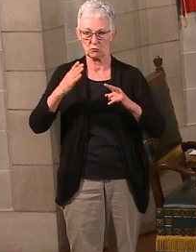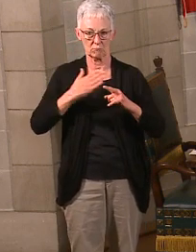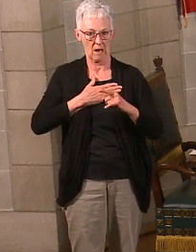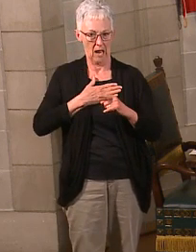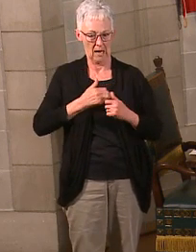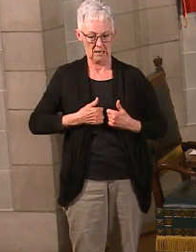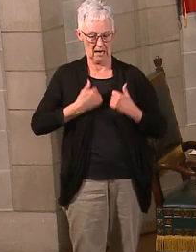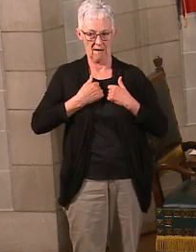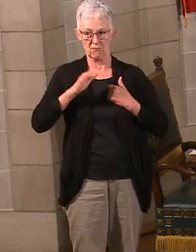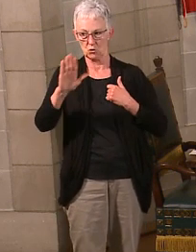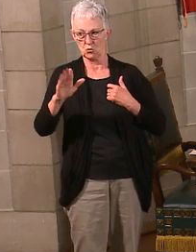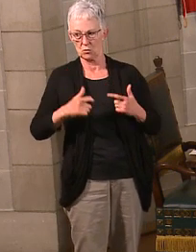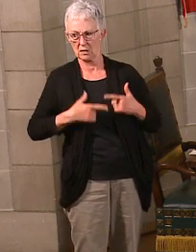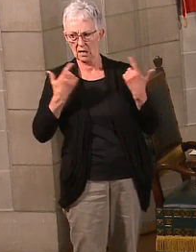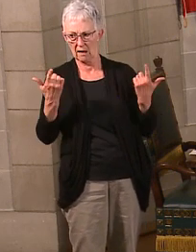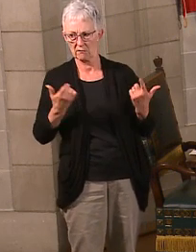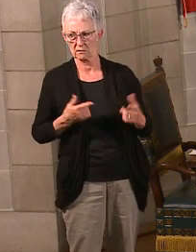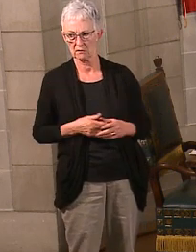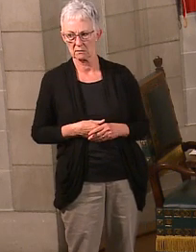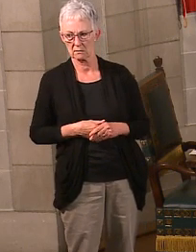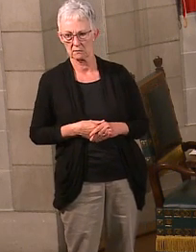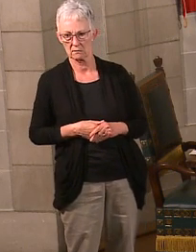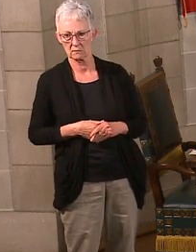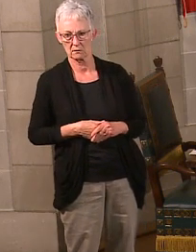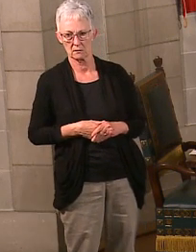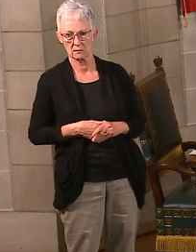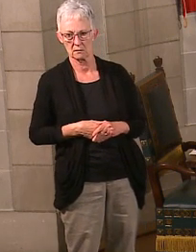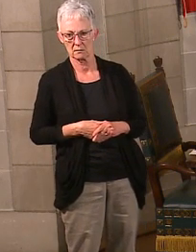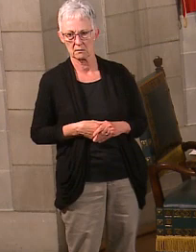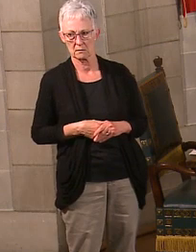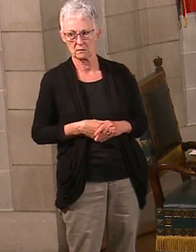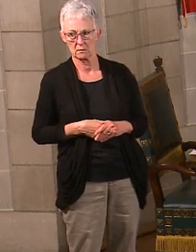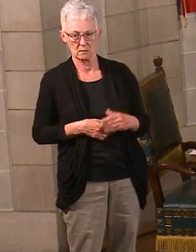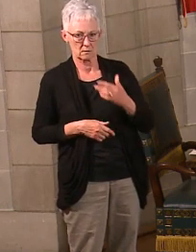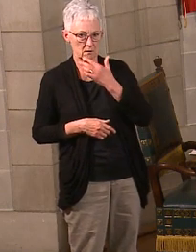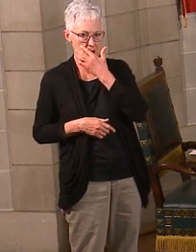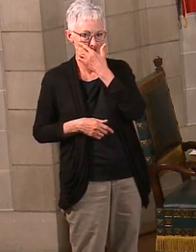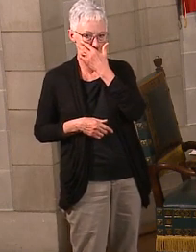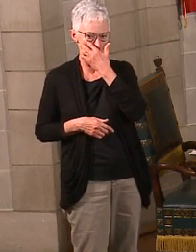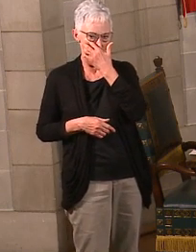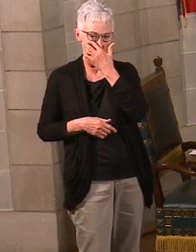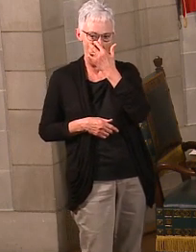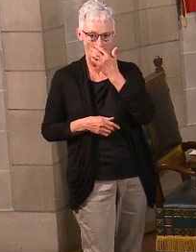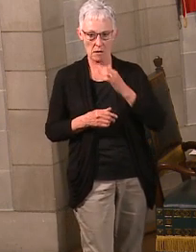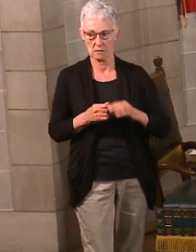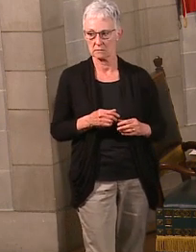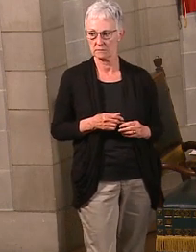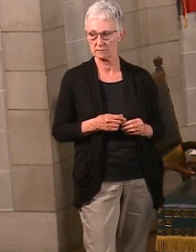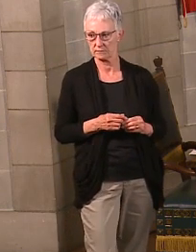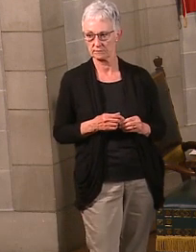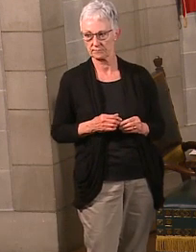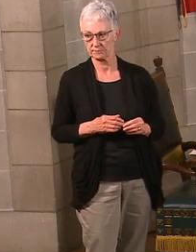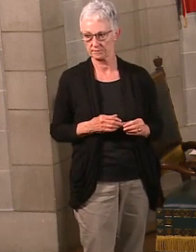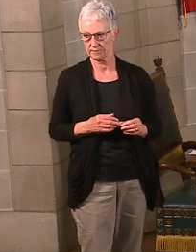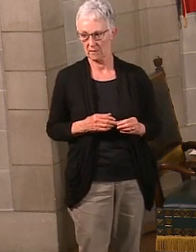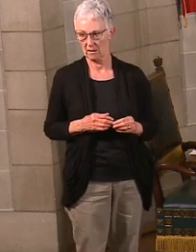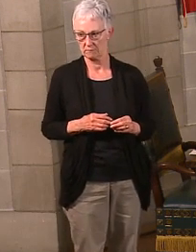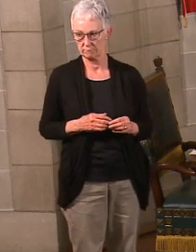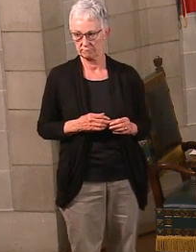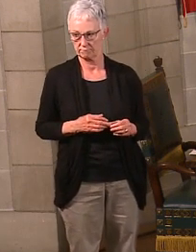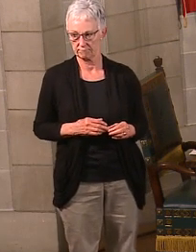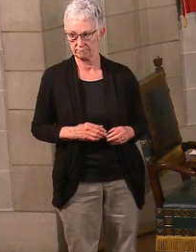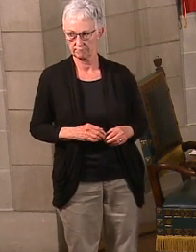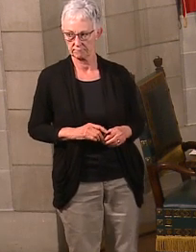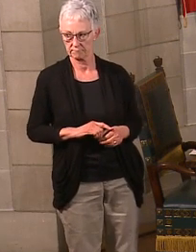questions. I had one in regards to the direction and like insight you've given to your employees in the facilities